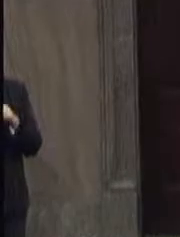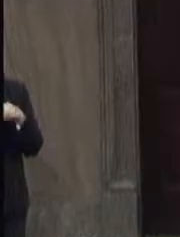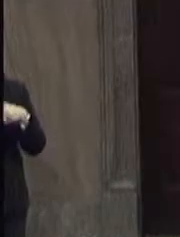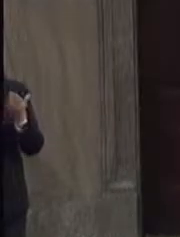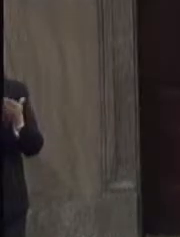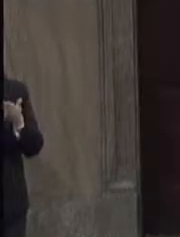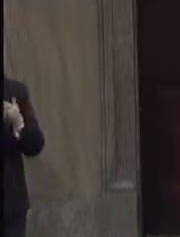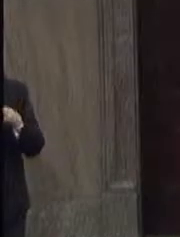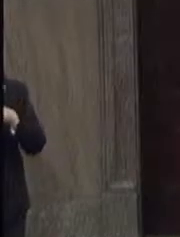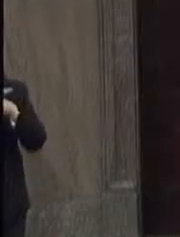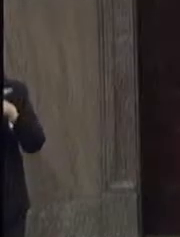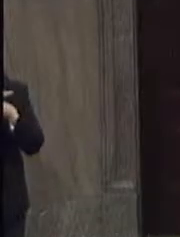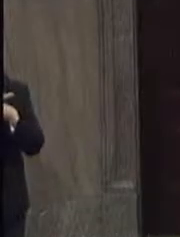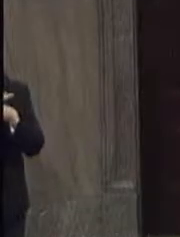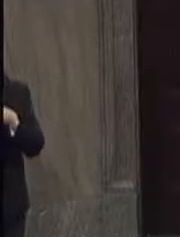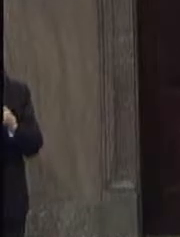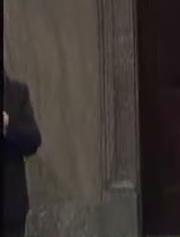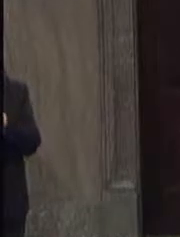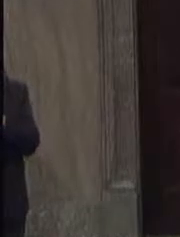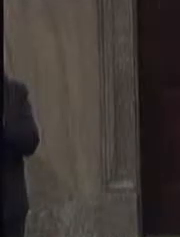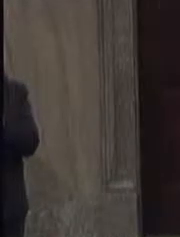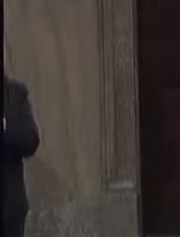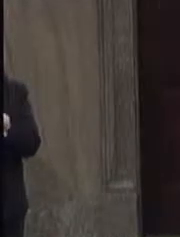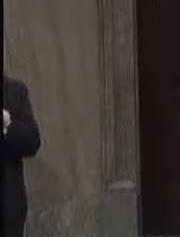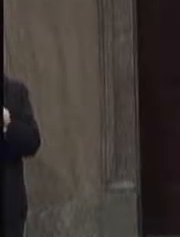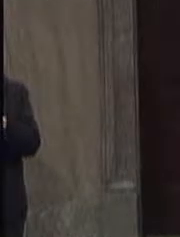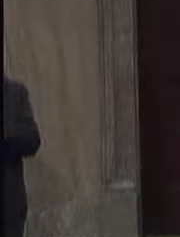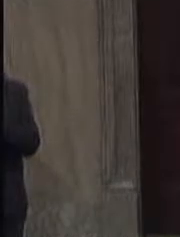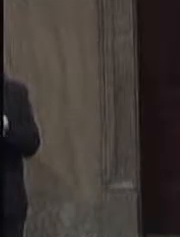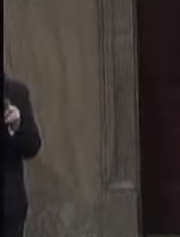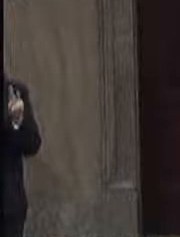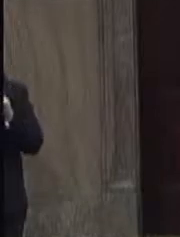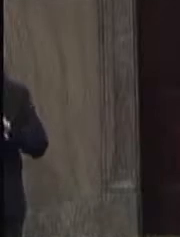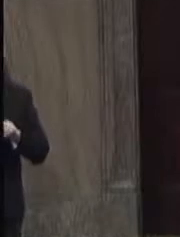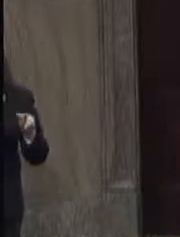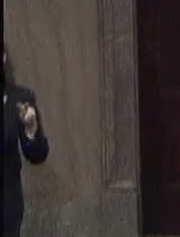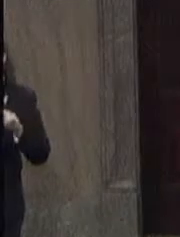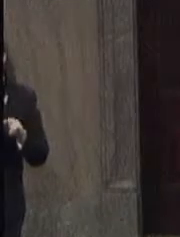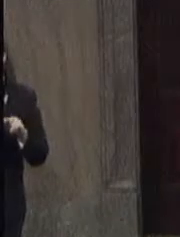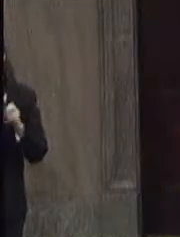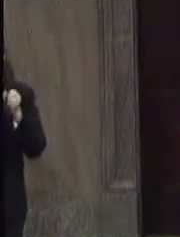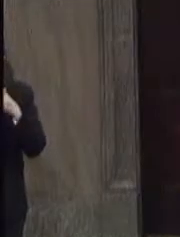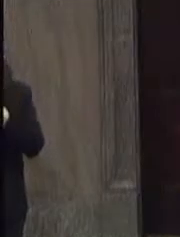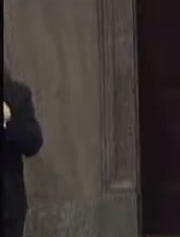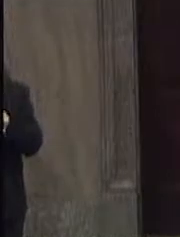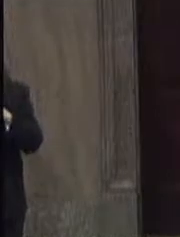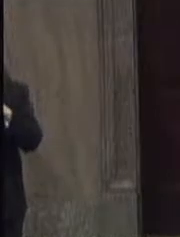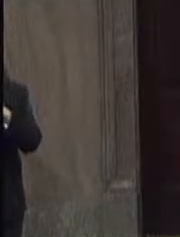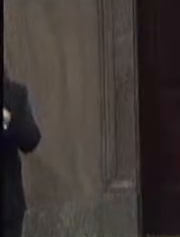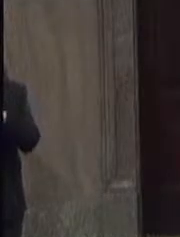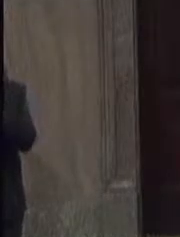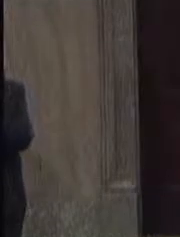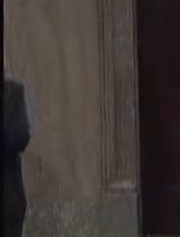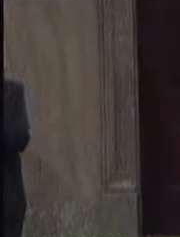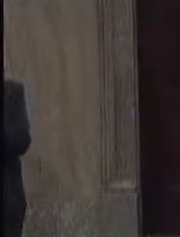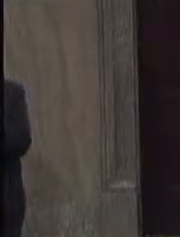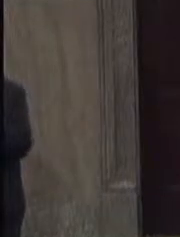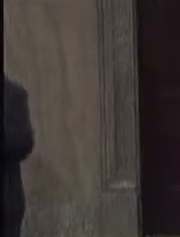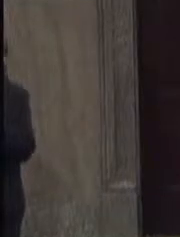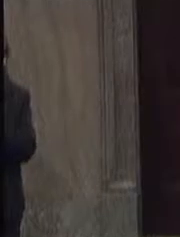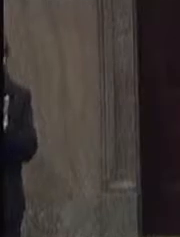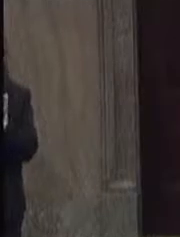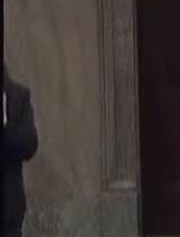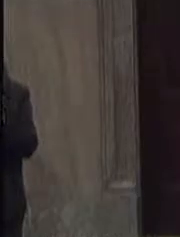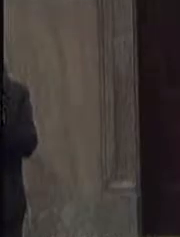quality supervision to the therapists that I supervise. We have already spent countless hours training, reading manuals, setting